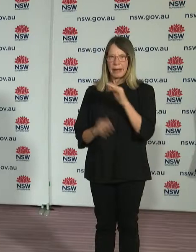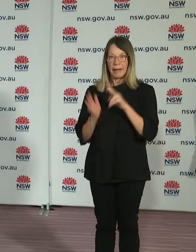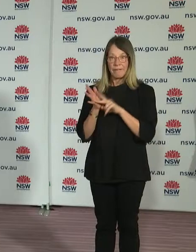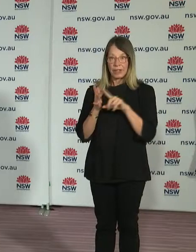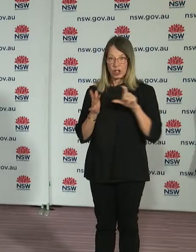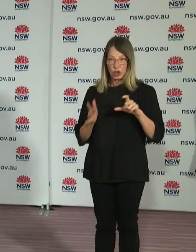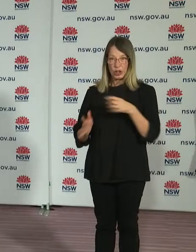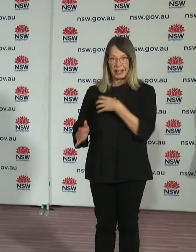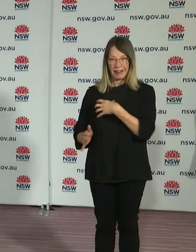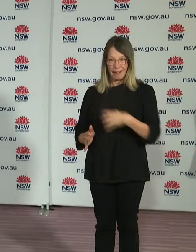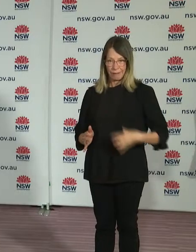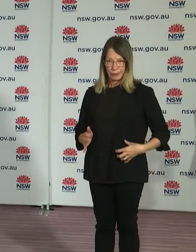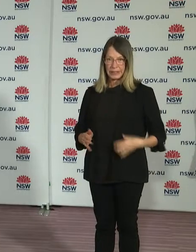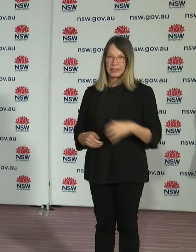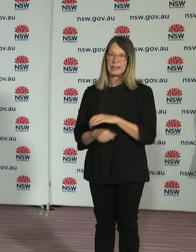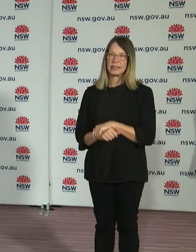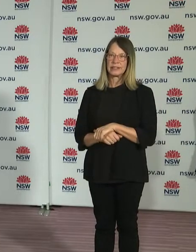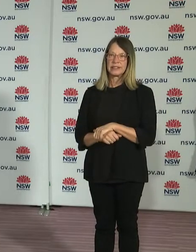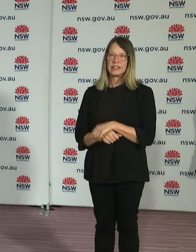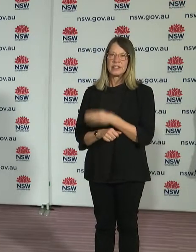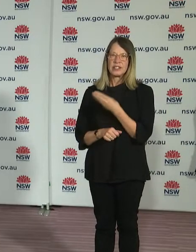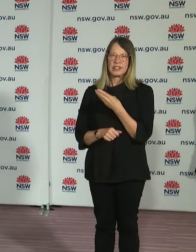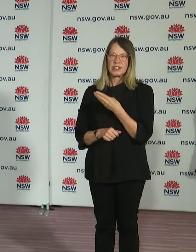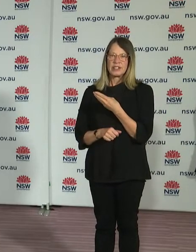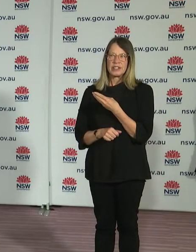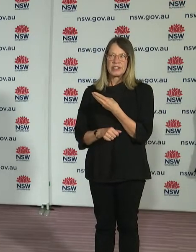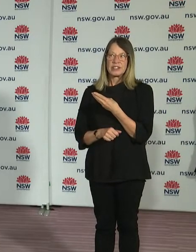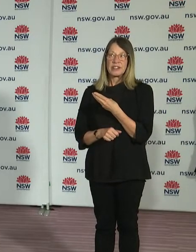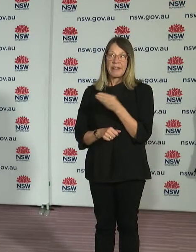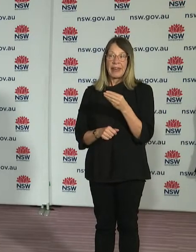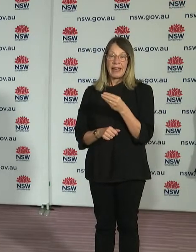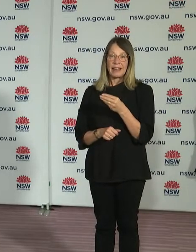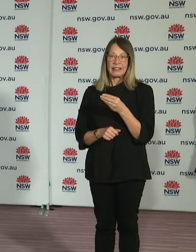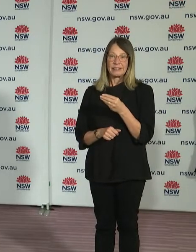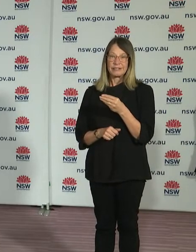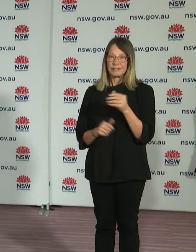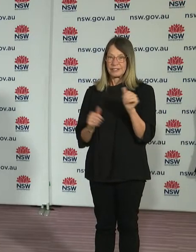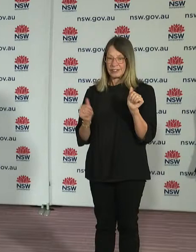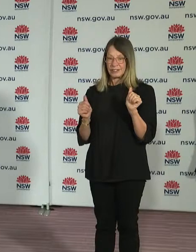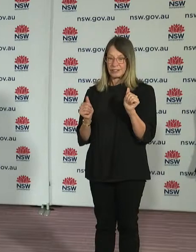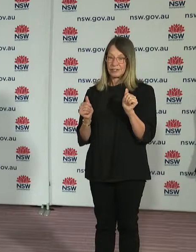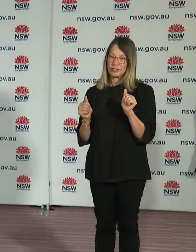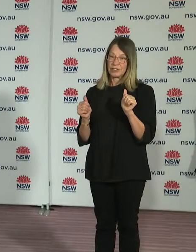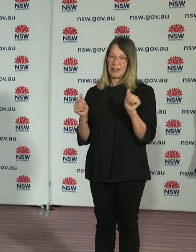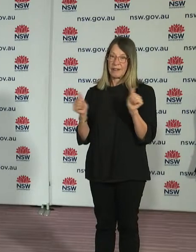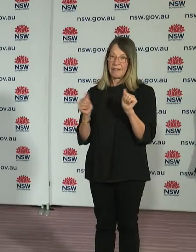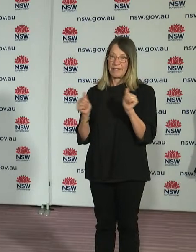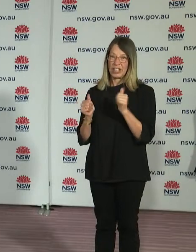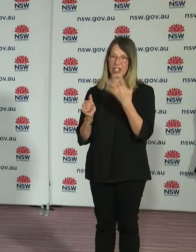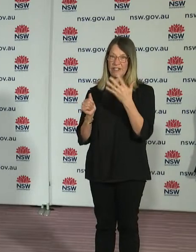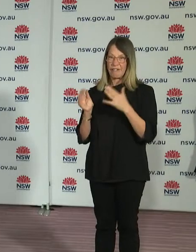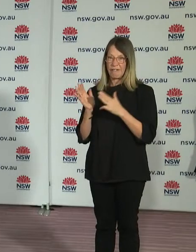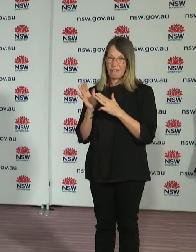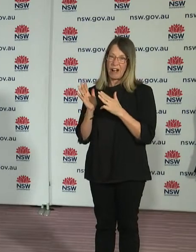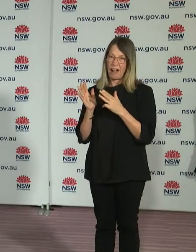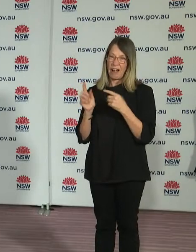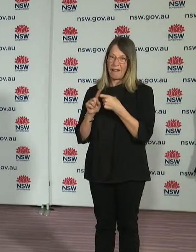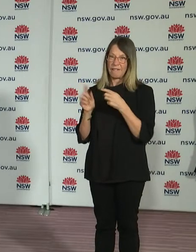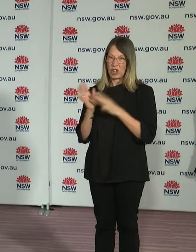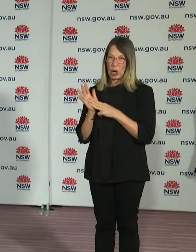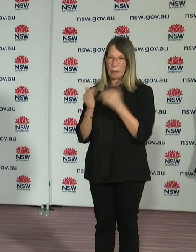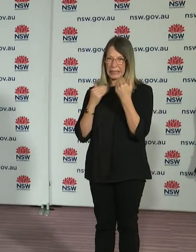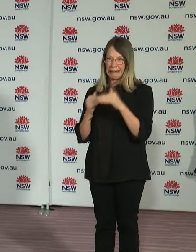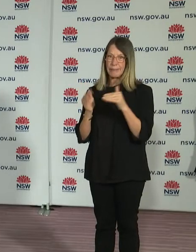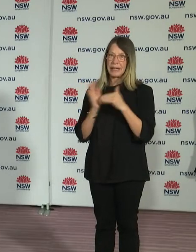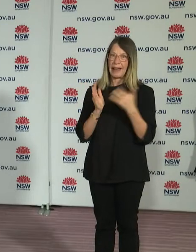your government, has extended its travel restrictions to 15 kilometres from today. Why are we still at 5 kilometres, and